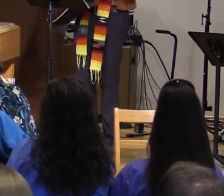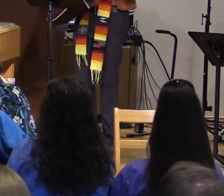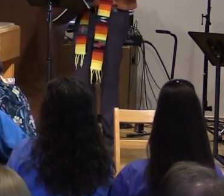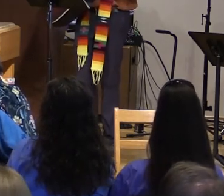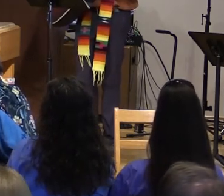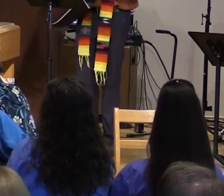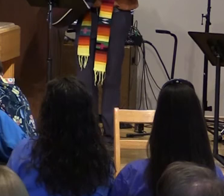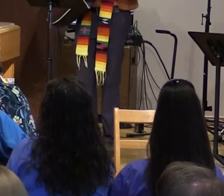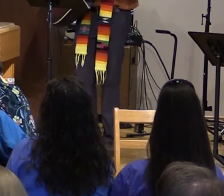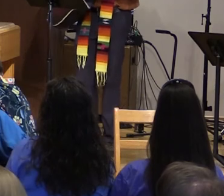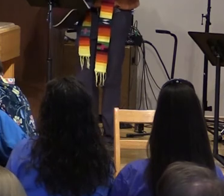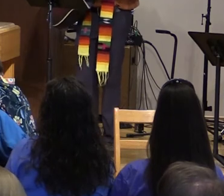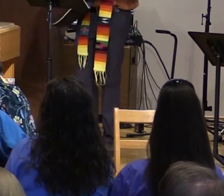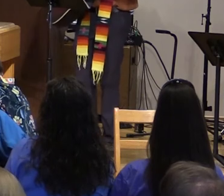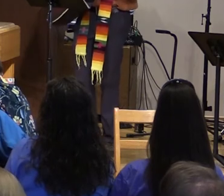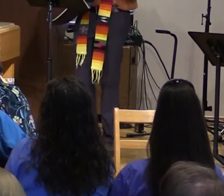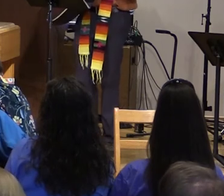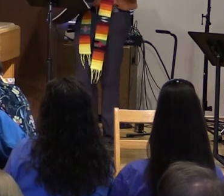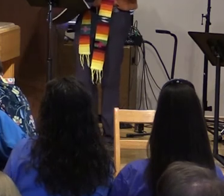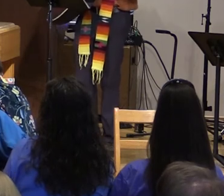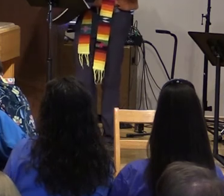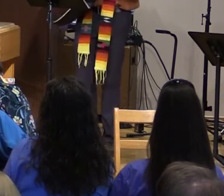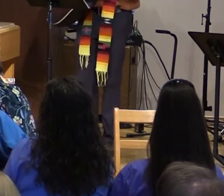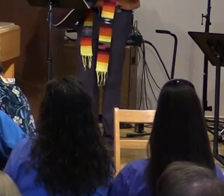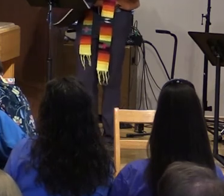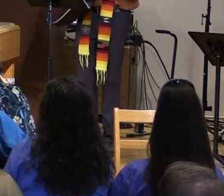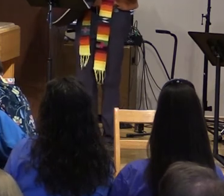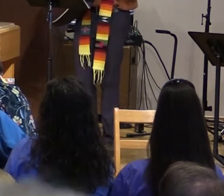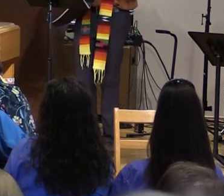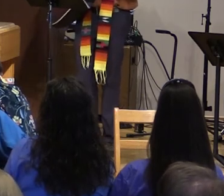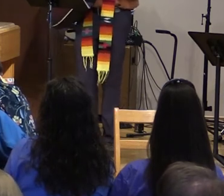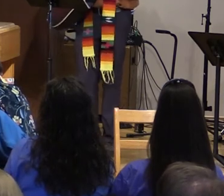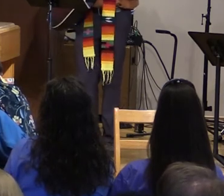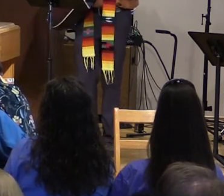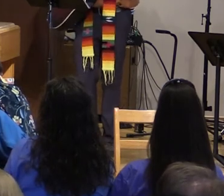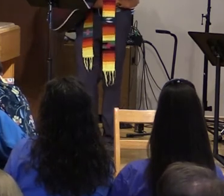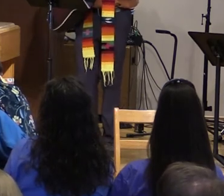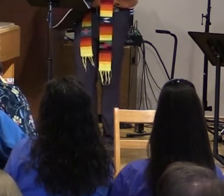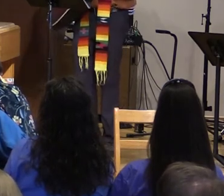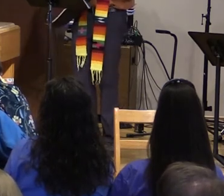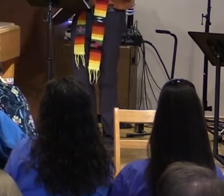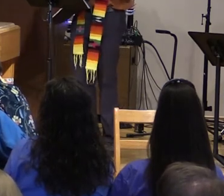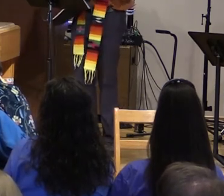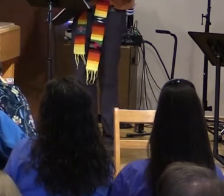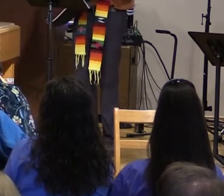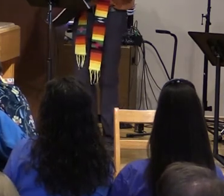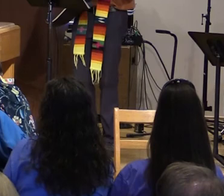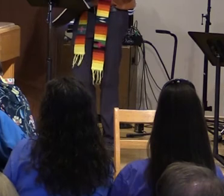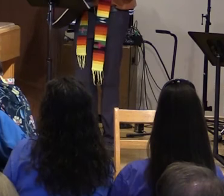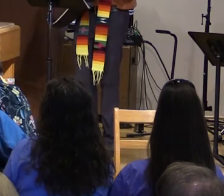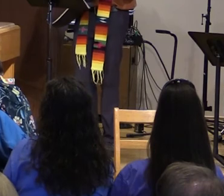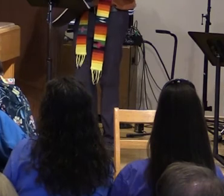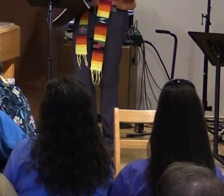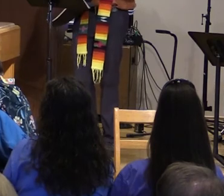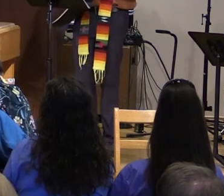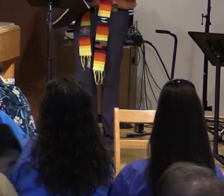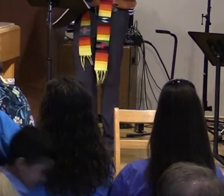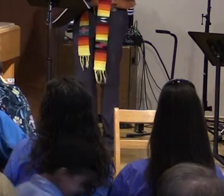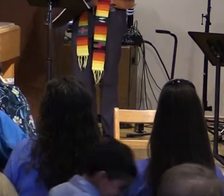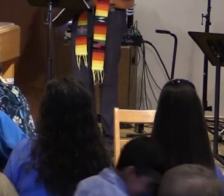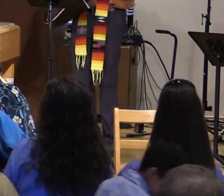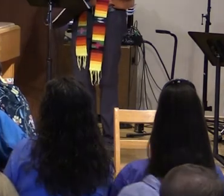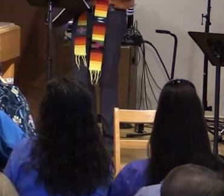love. My debt is paid. There's nothing that can separate